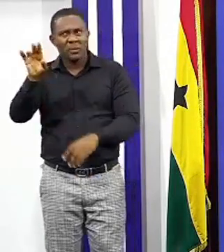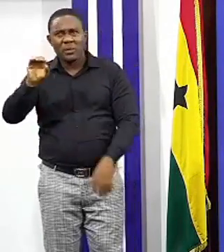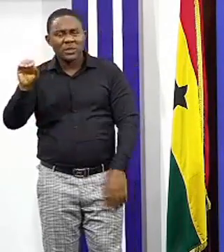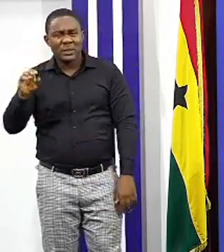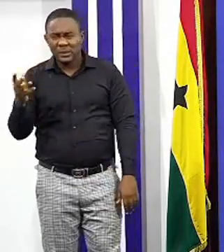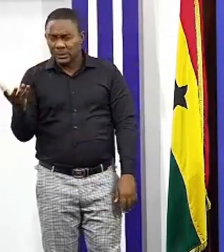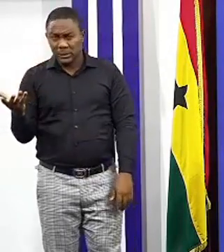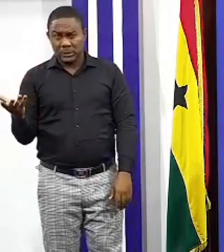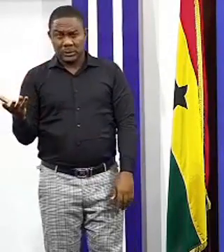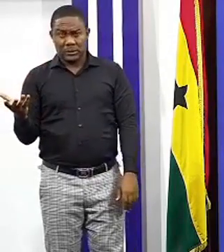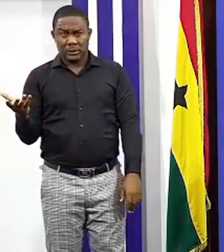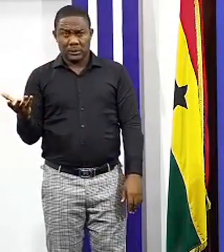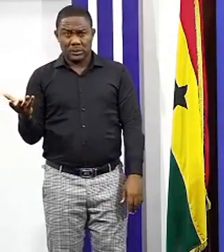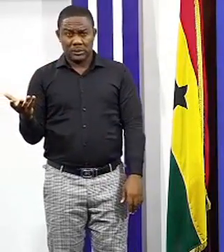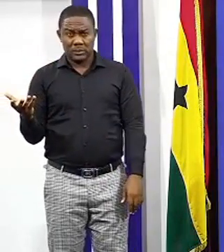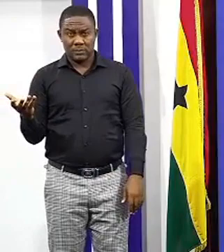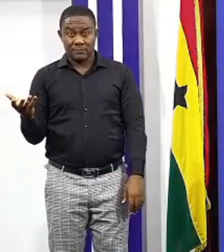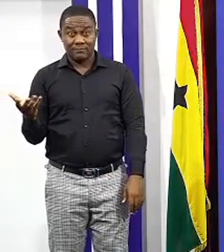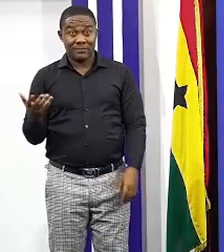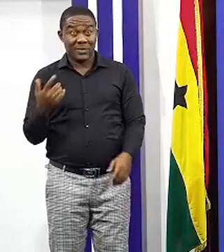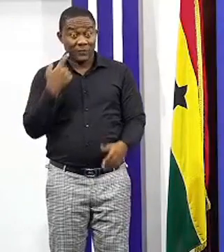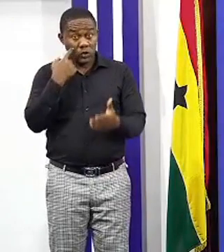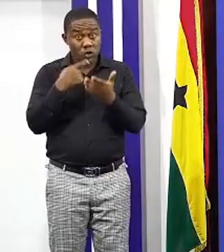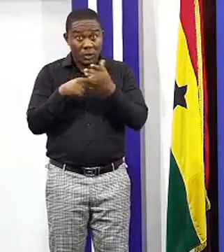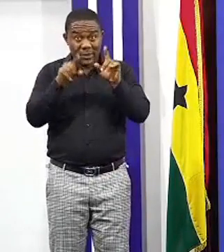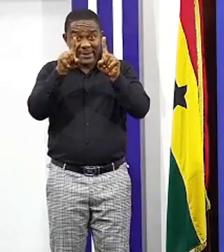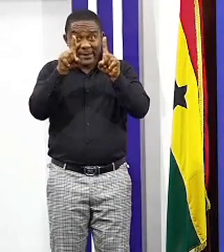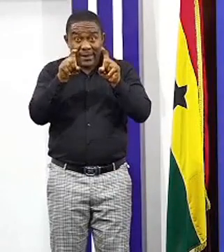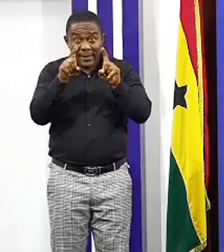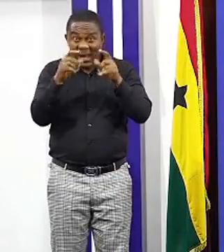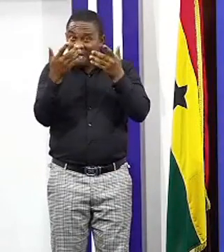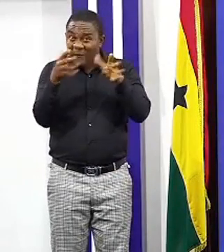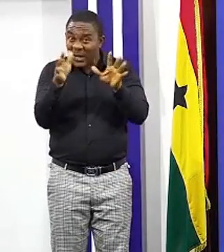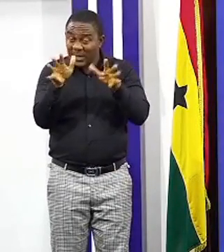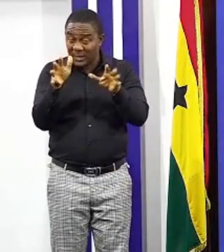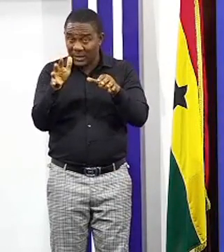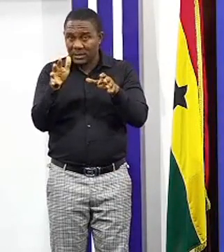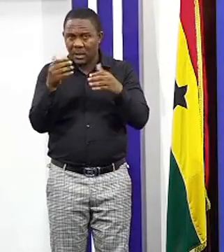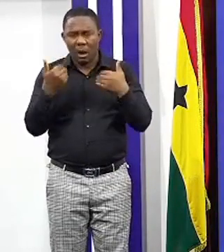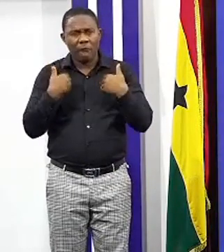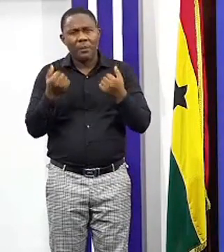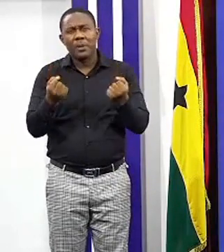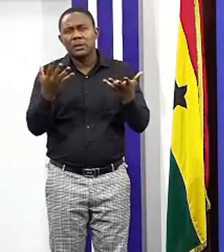5%. If you look at the number of tests that we have so far, we have